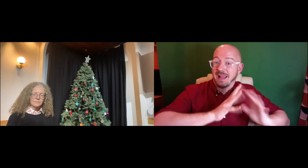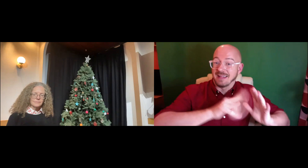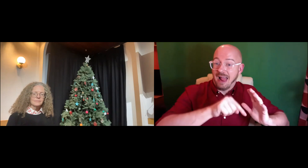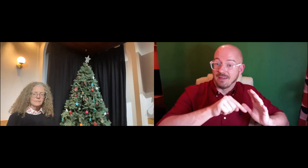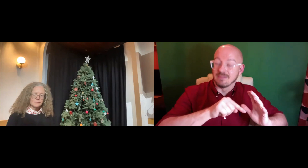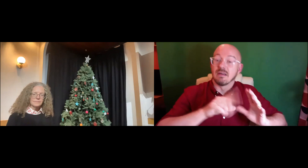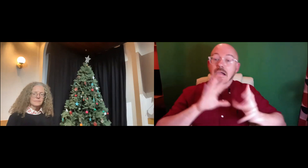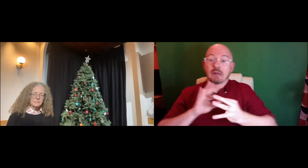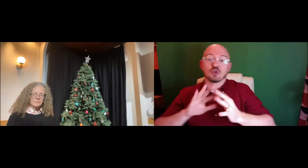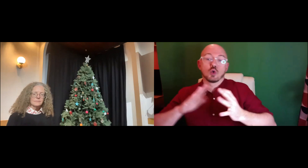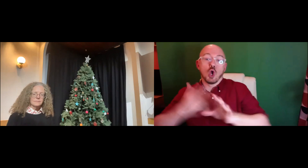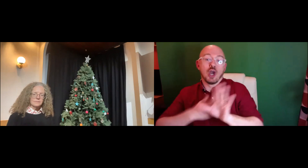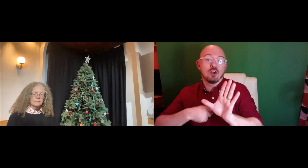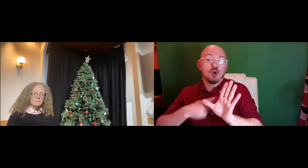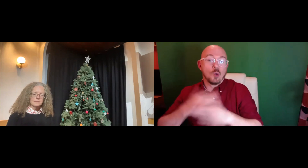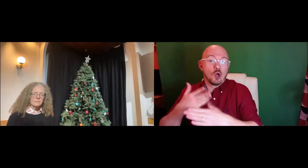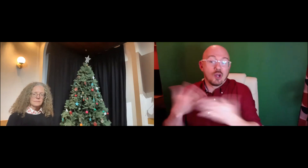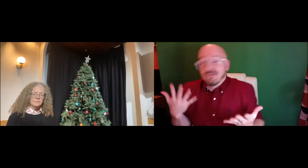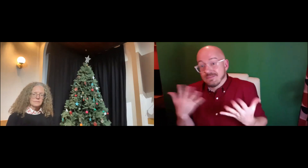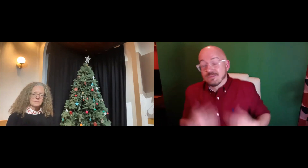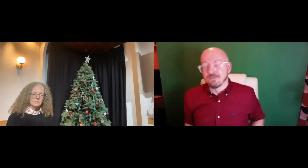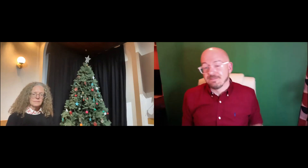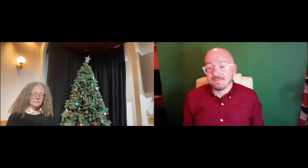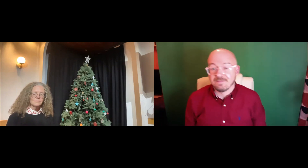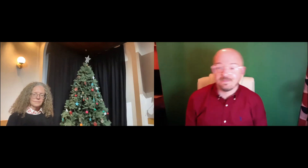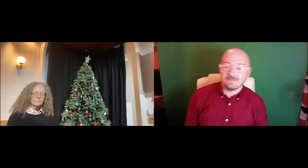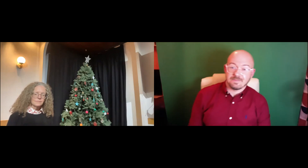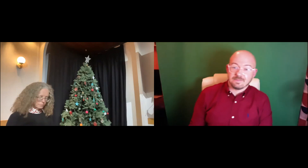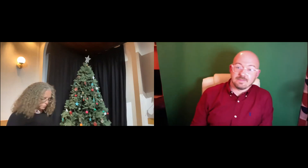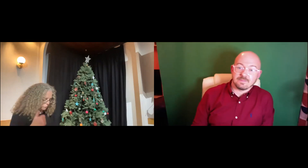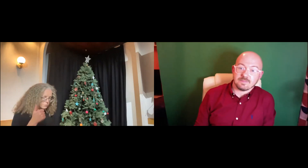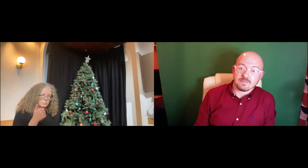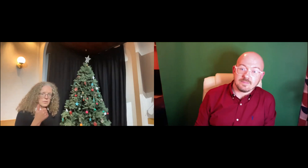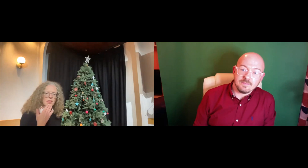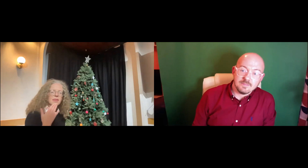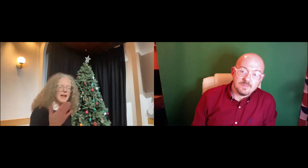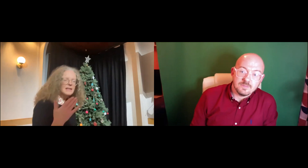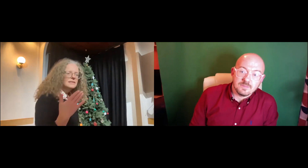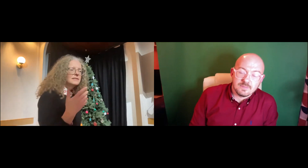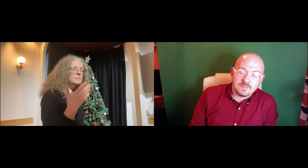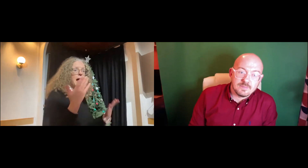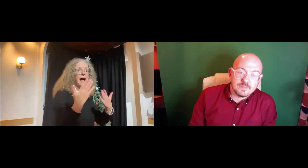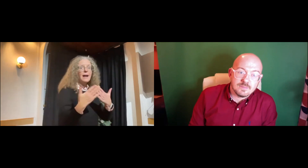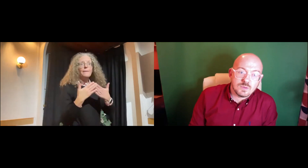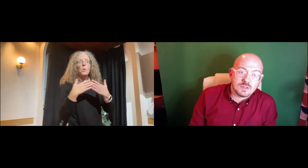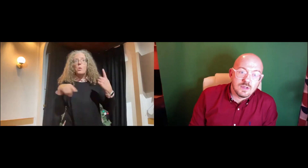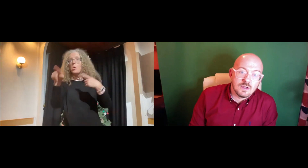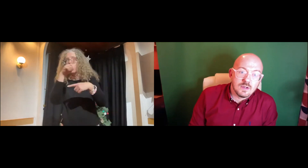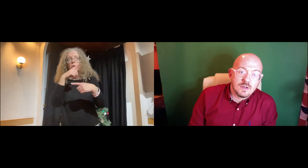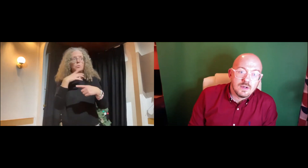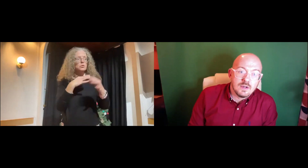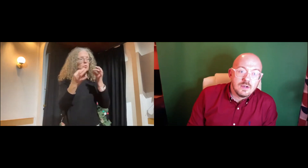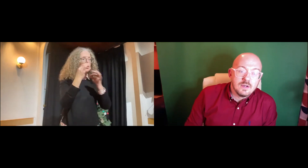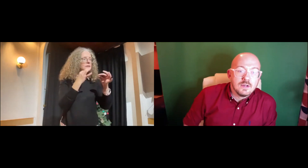funding available for those courses to be developed and offered, delivered in further education colleges as well as in higher education.